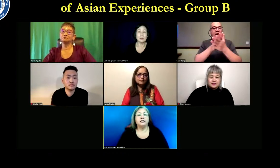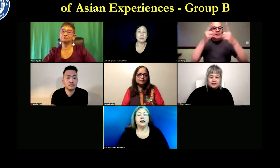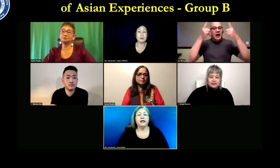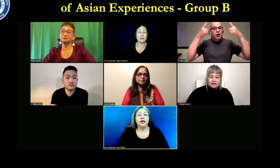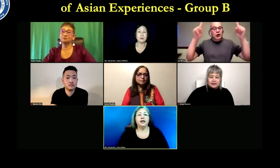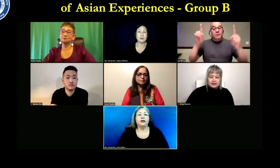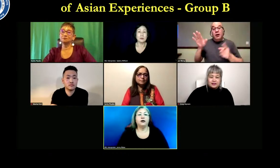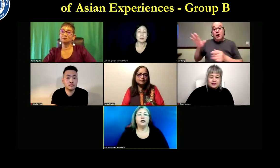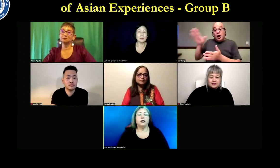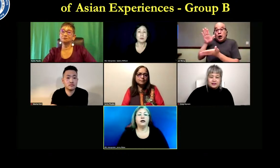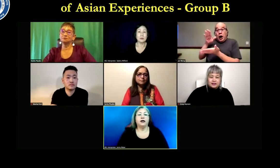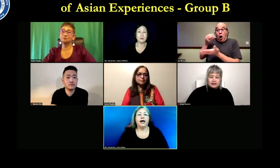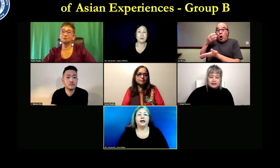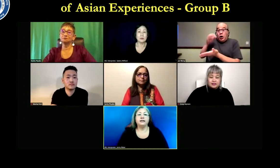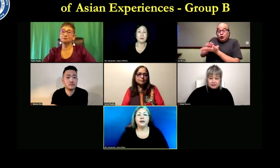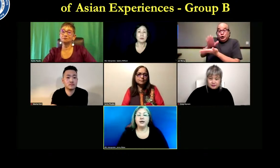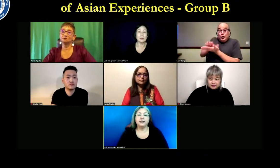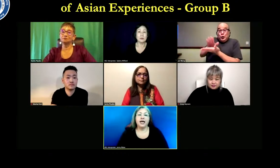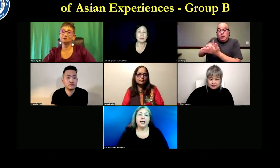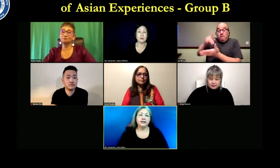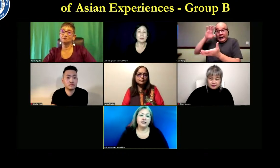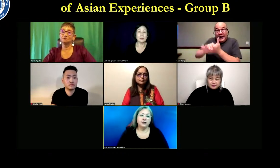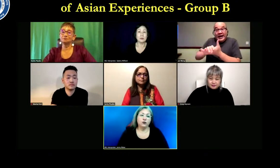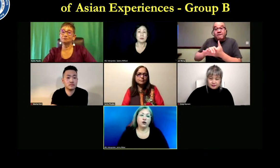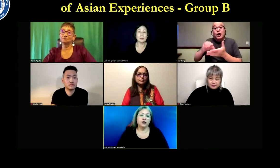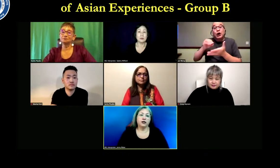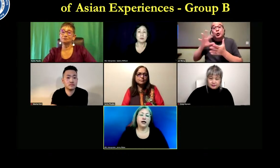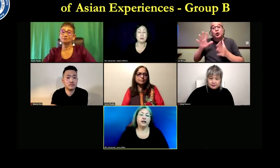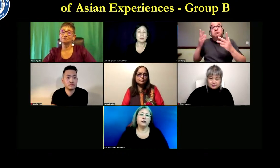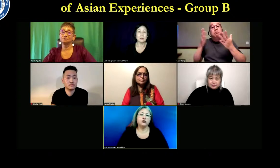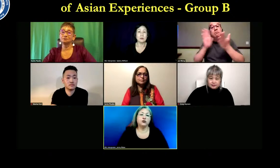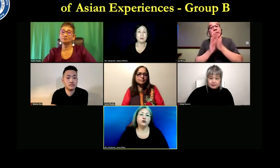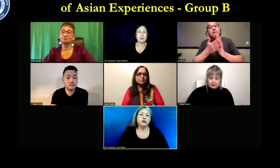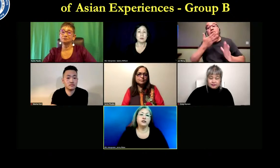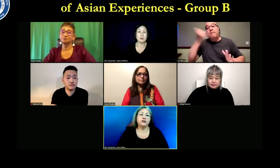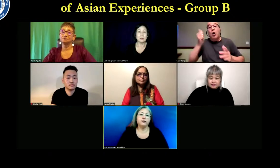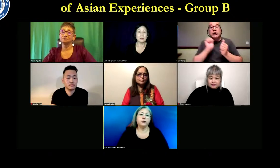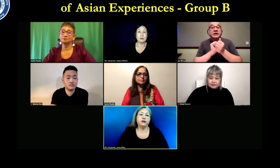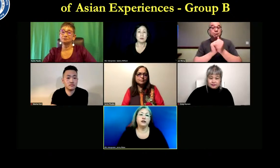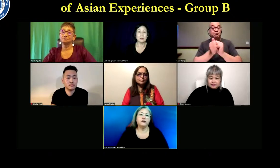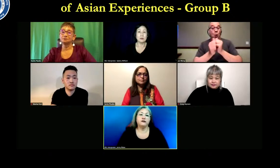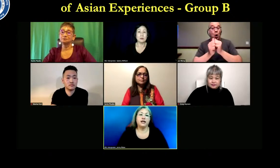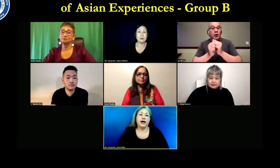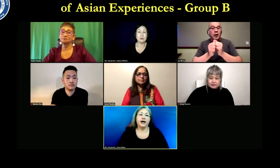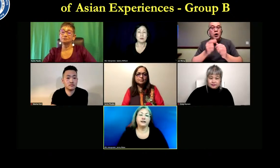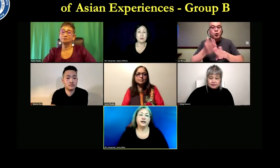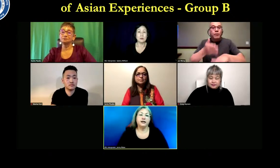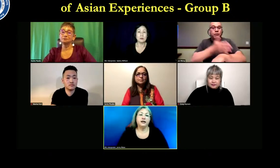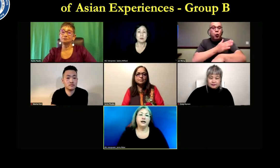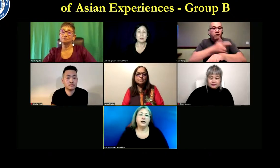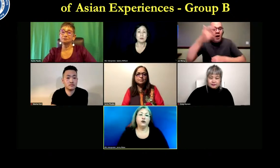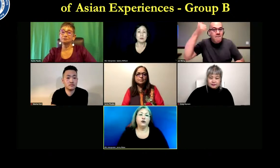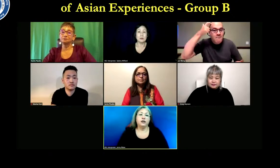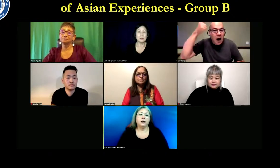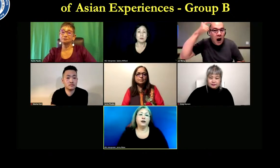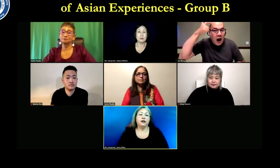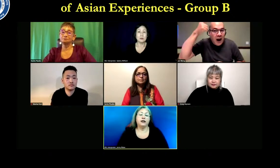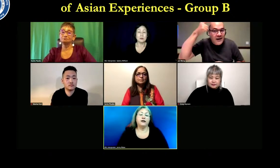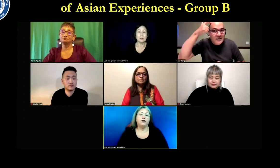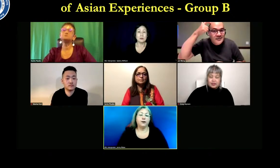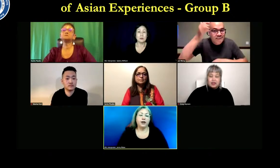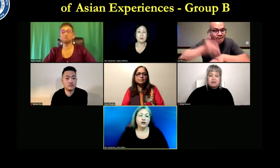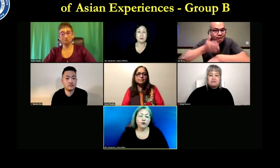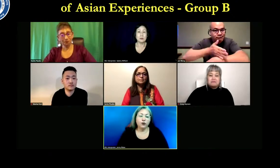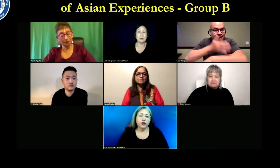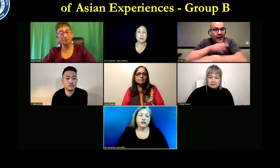And it's, again, academics and teamwork. And the school system believes that you can get,